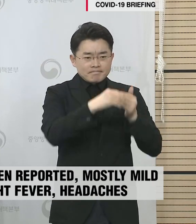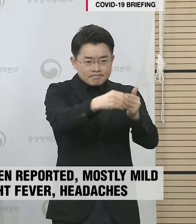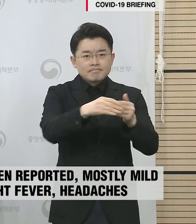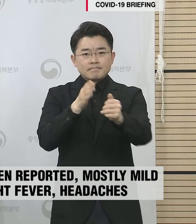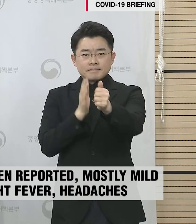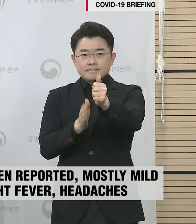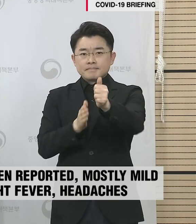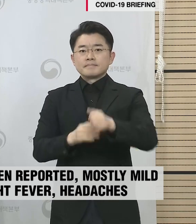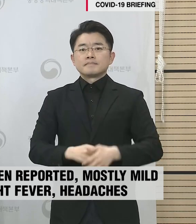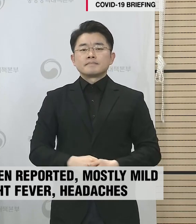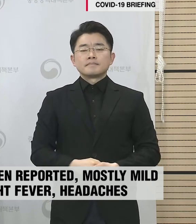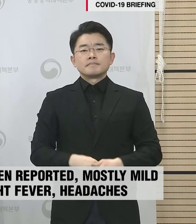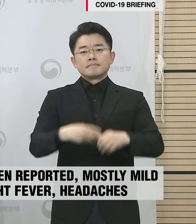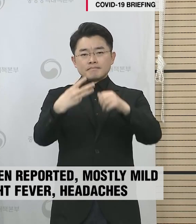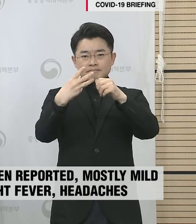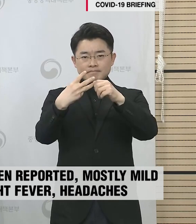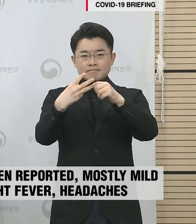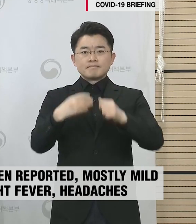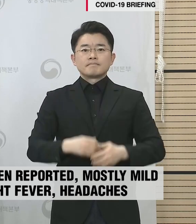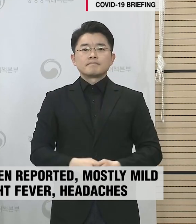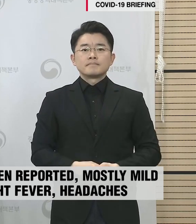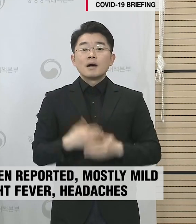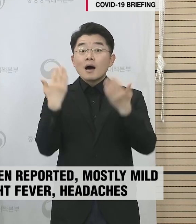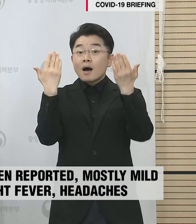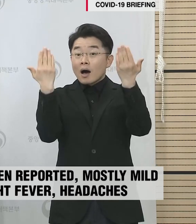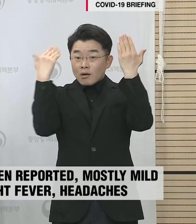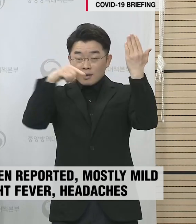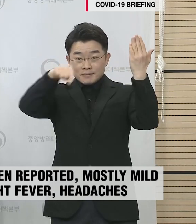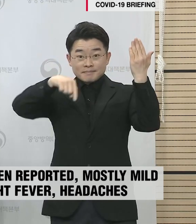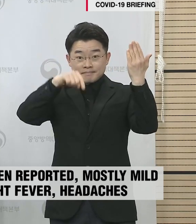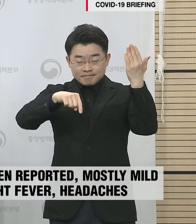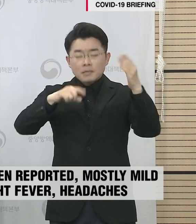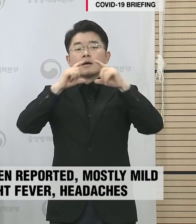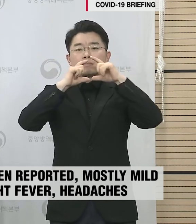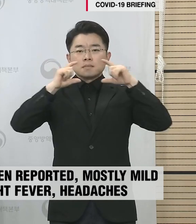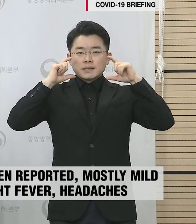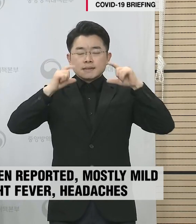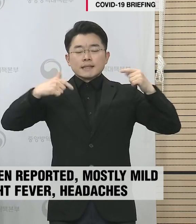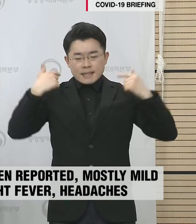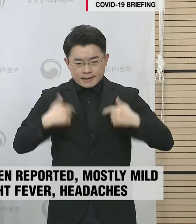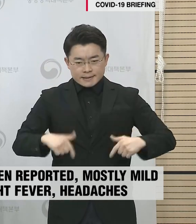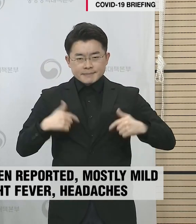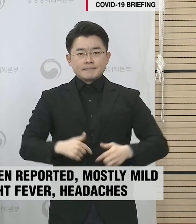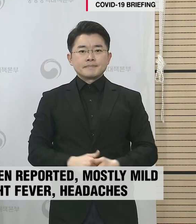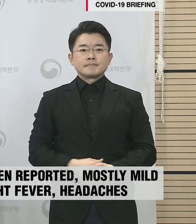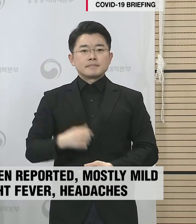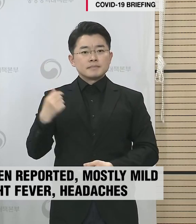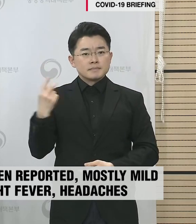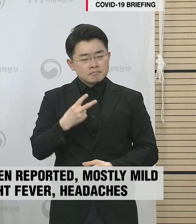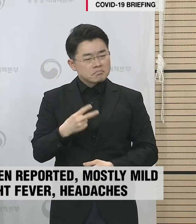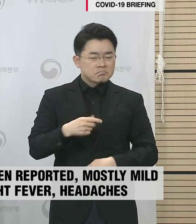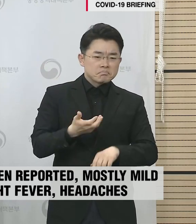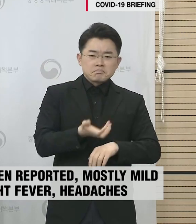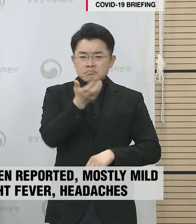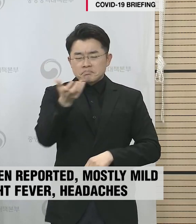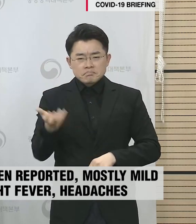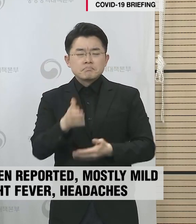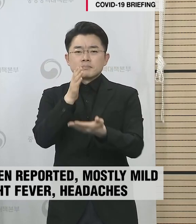kindergarten and have your kids tested as well. And also, if you are at schools, we ask you